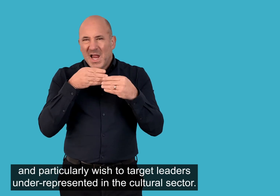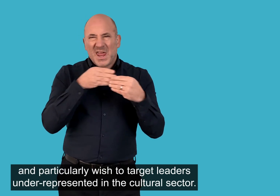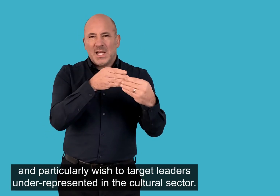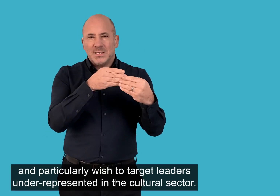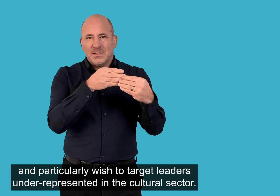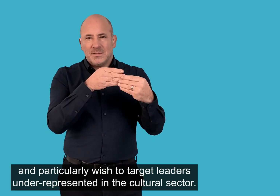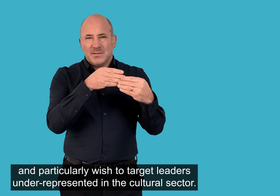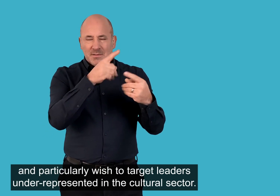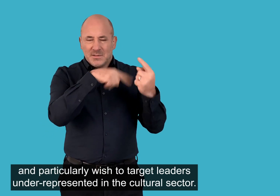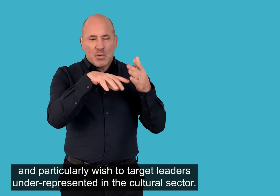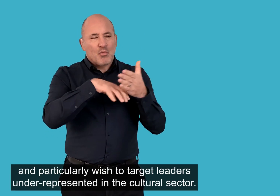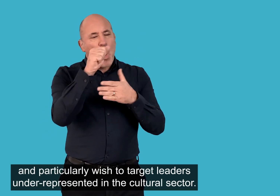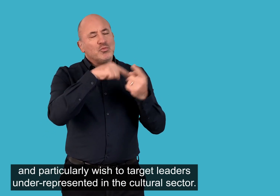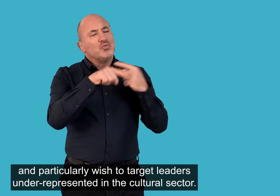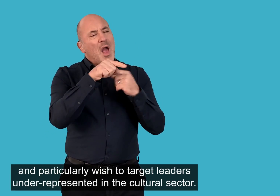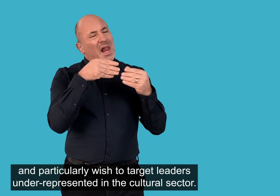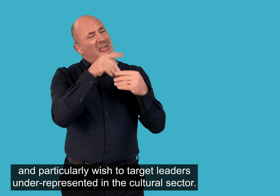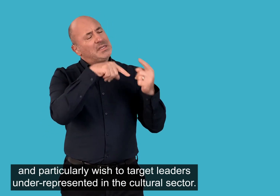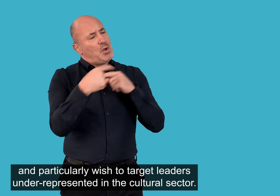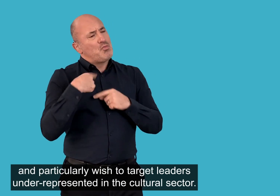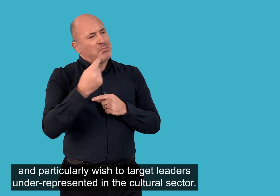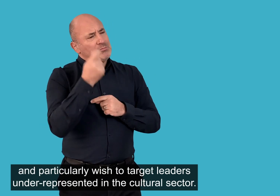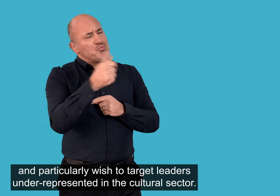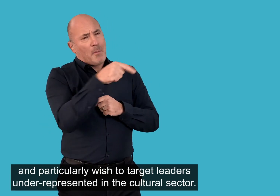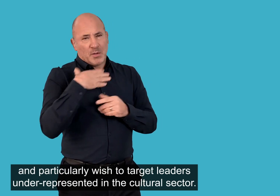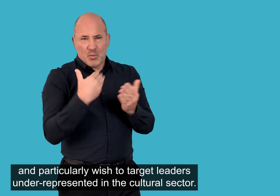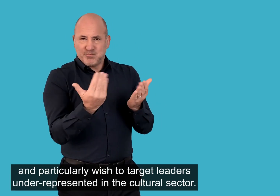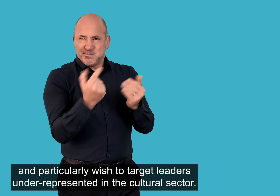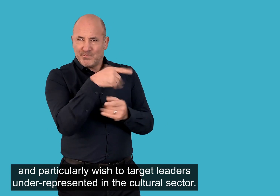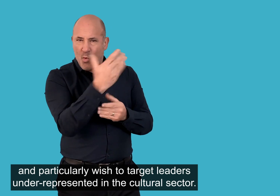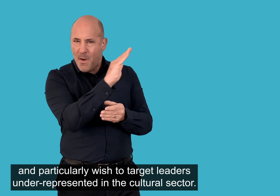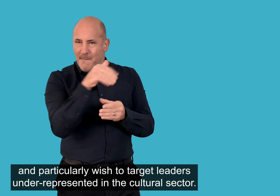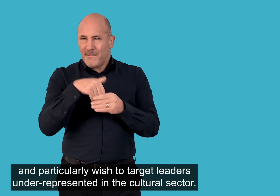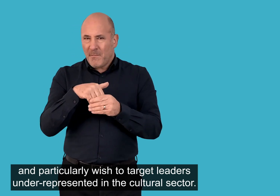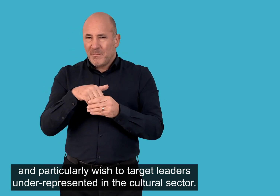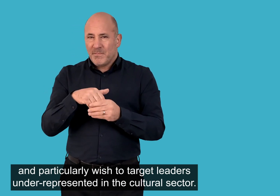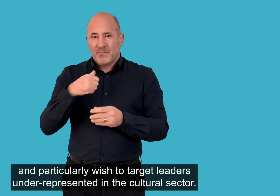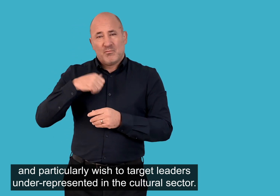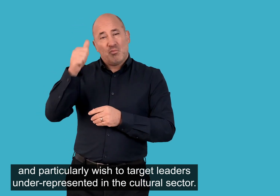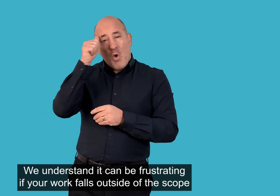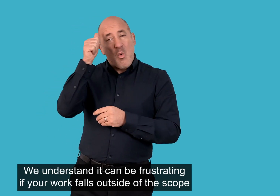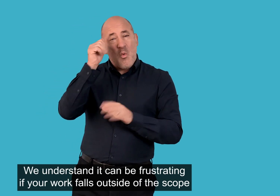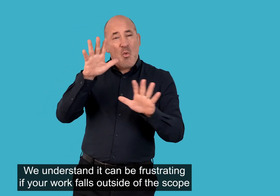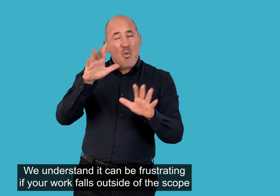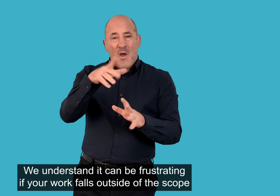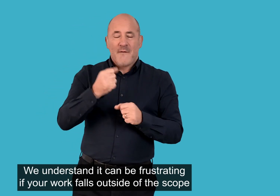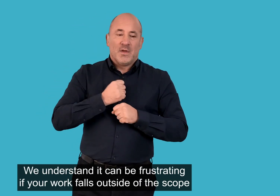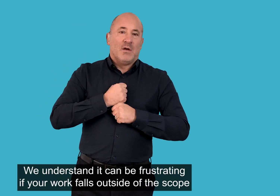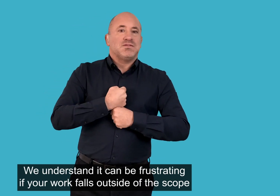and particularly wish to target leaders underrepresented in the cultural sector. We understand it